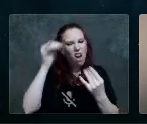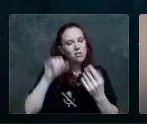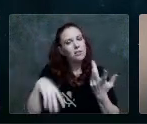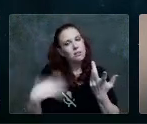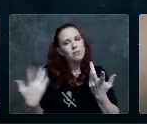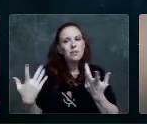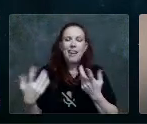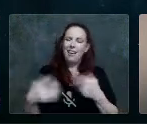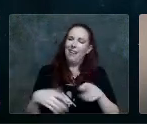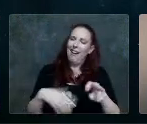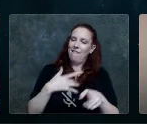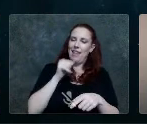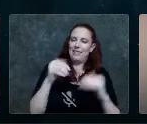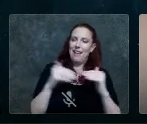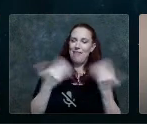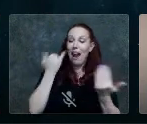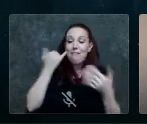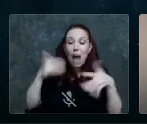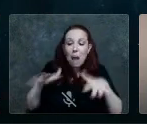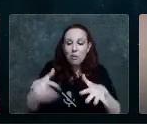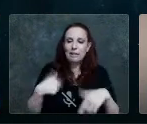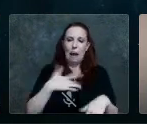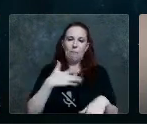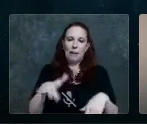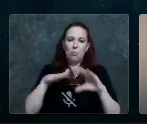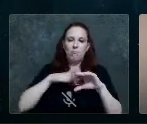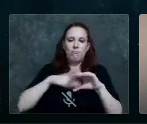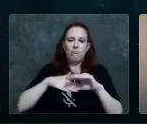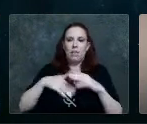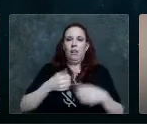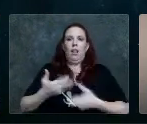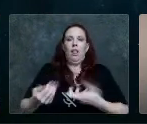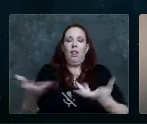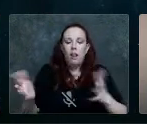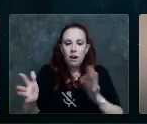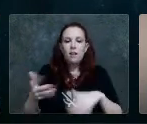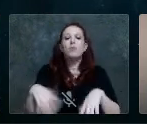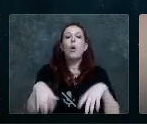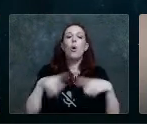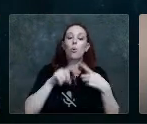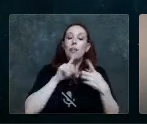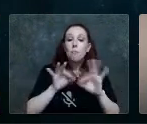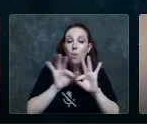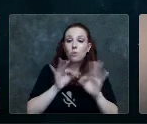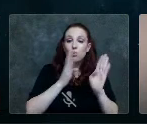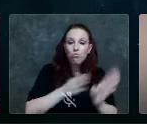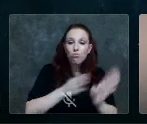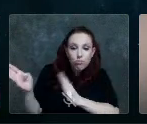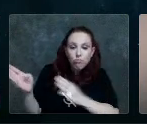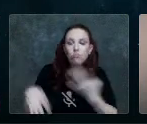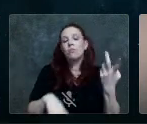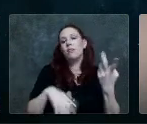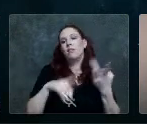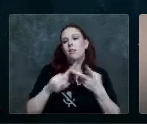unfair assessment. Like when I get nervous, I ramble, but it is what it is. Organized thought, using enumeration, for example, having a